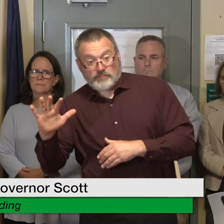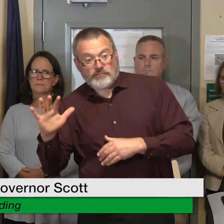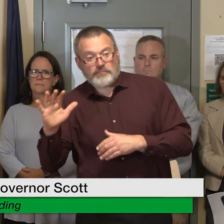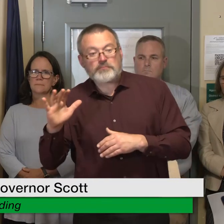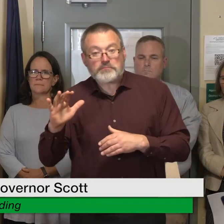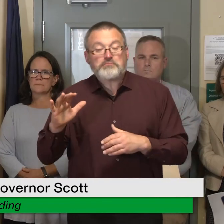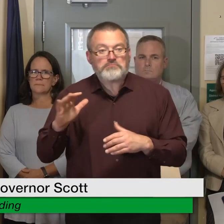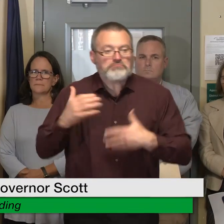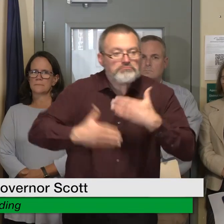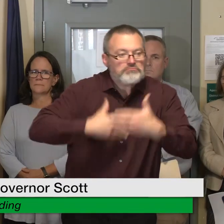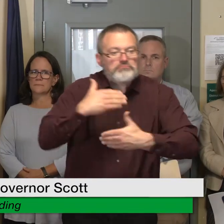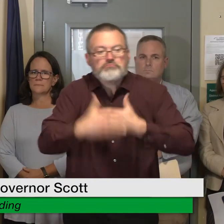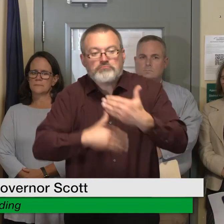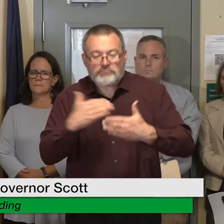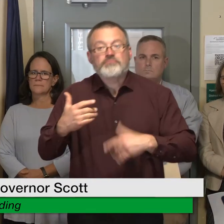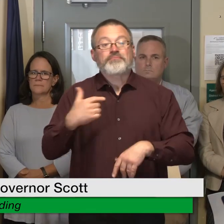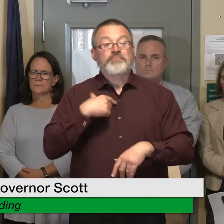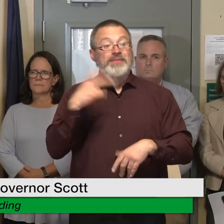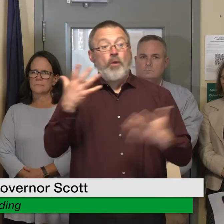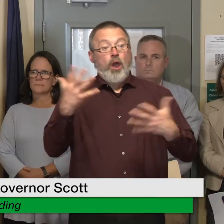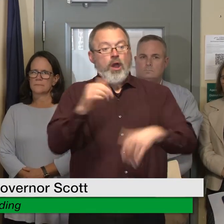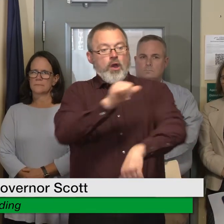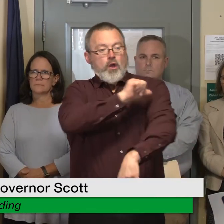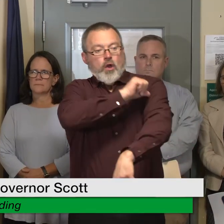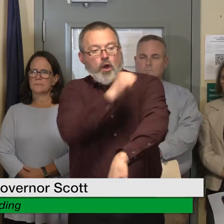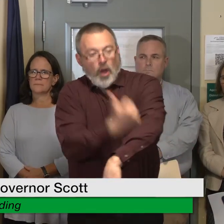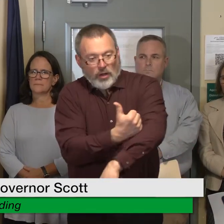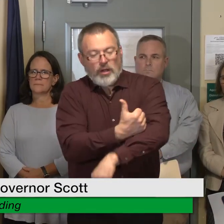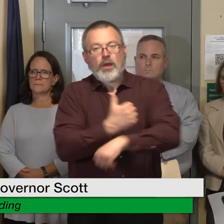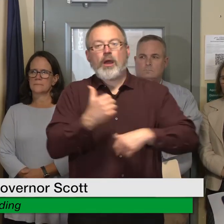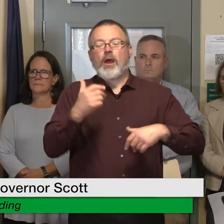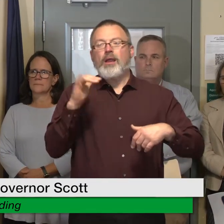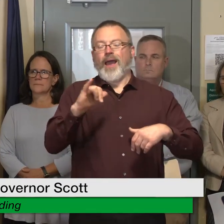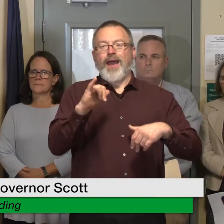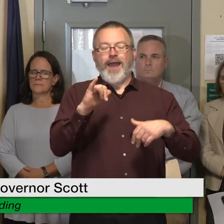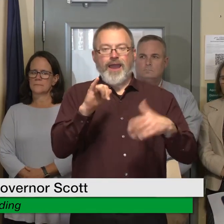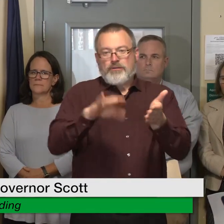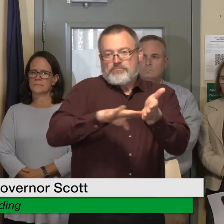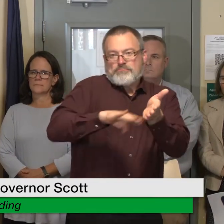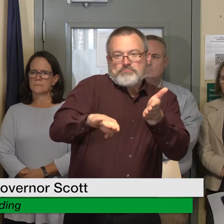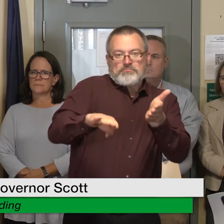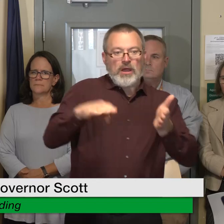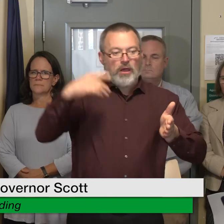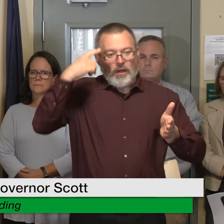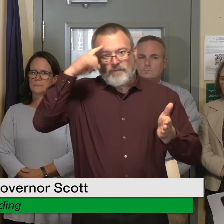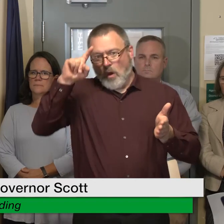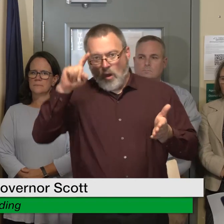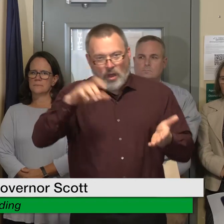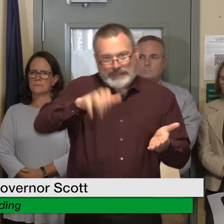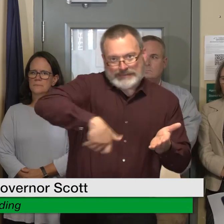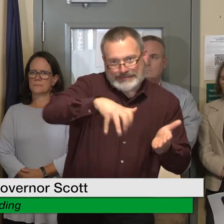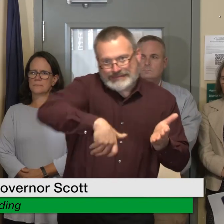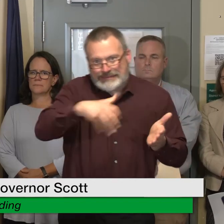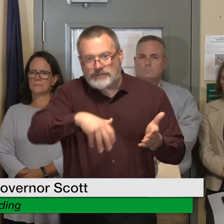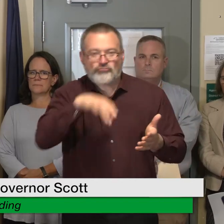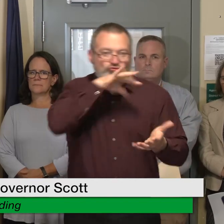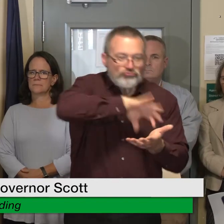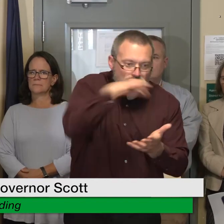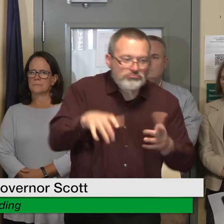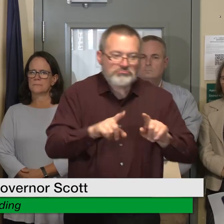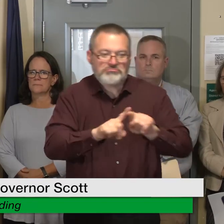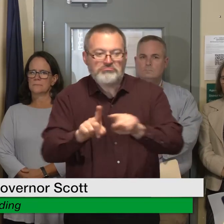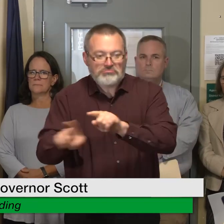I authorized regulatory relief to expedite our response in a few key areas, like flood debris